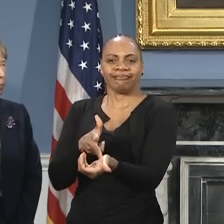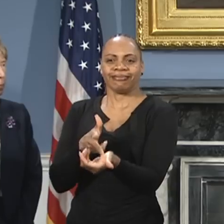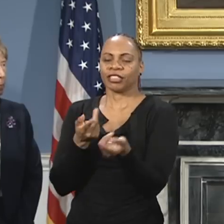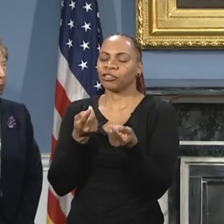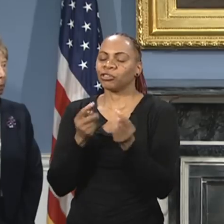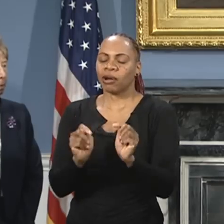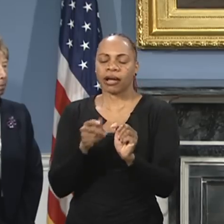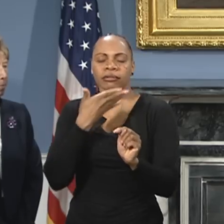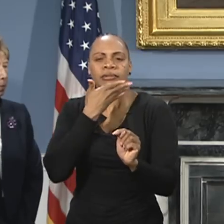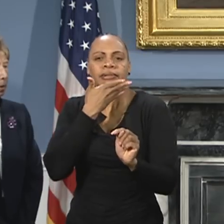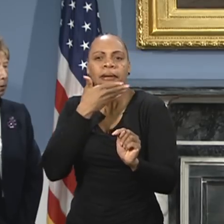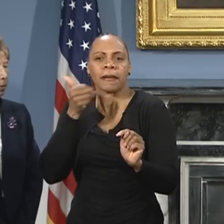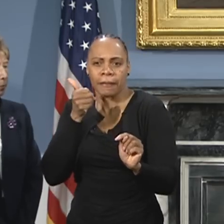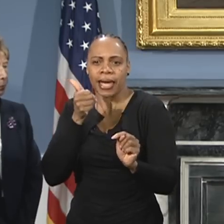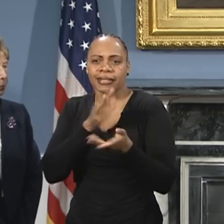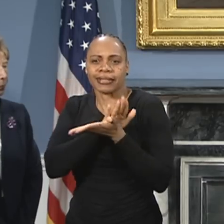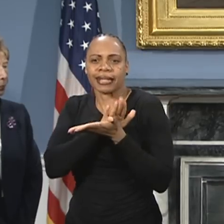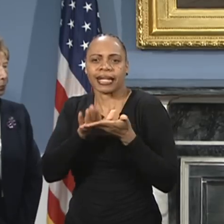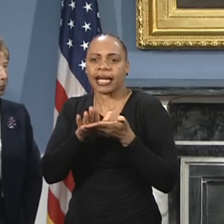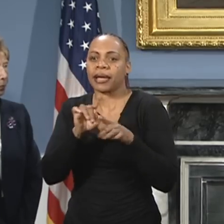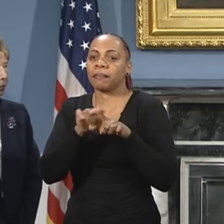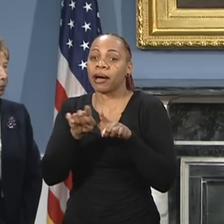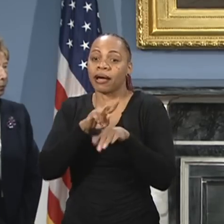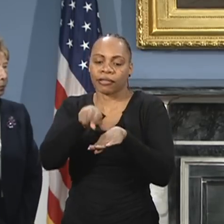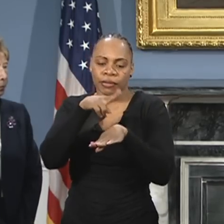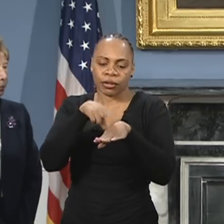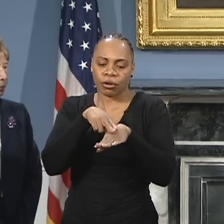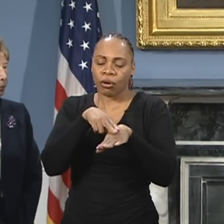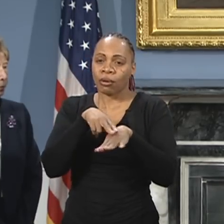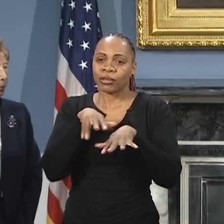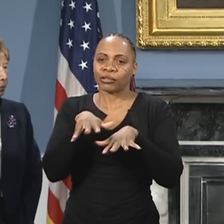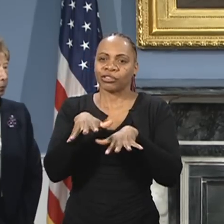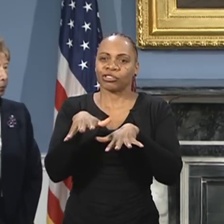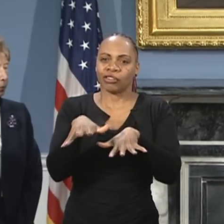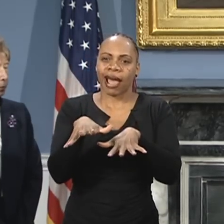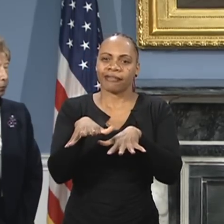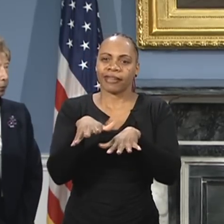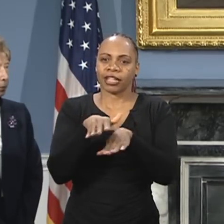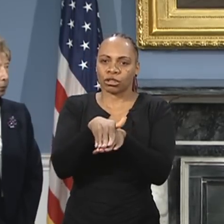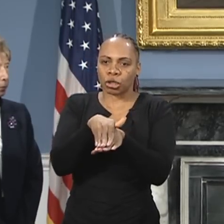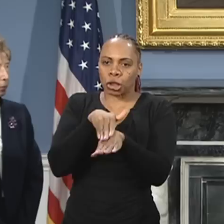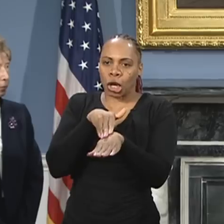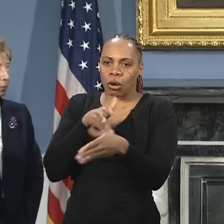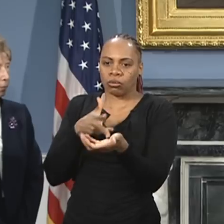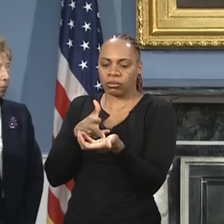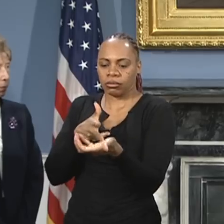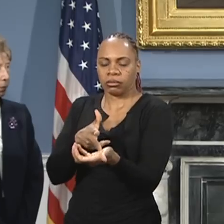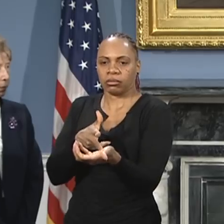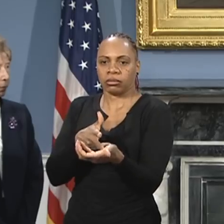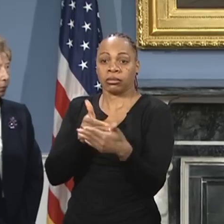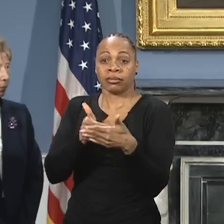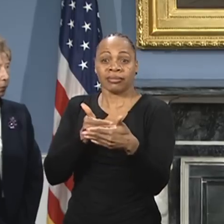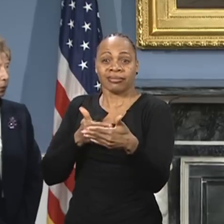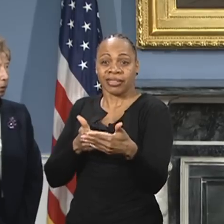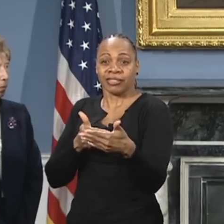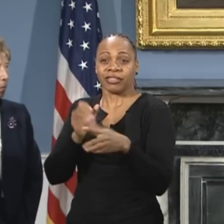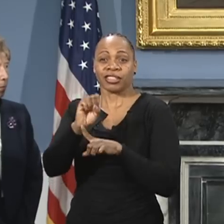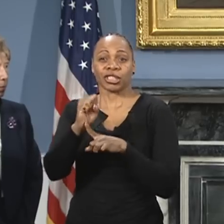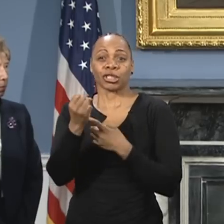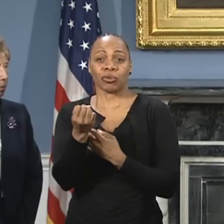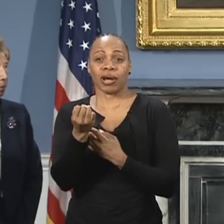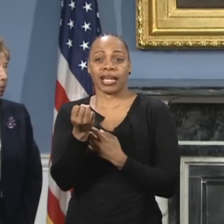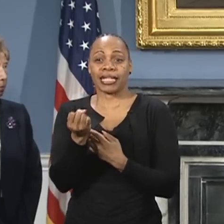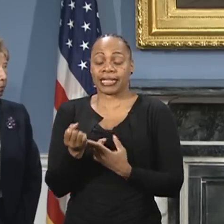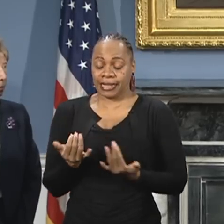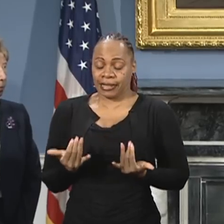are slowed by all the normal traffic of a workday. As I've said in the previous situations, this is a day to take